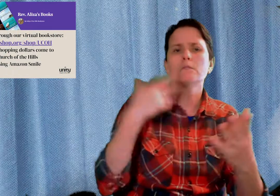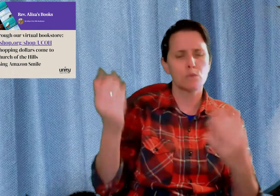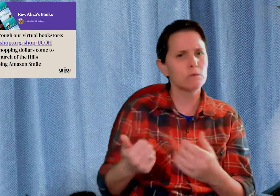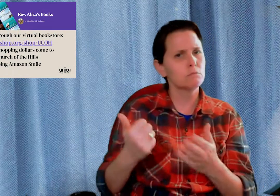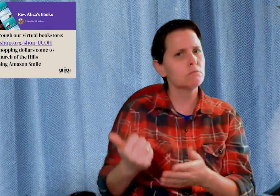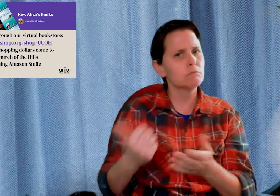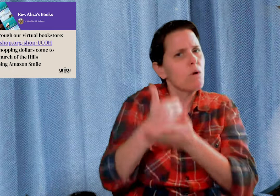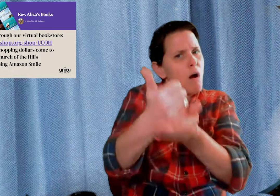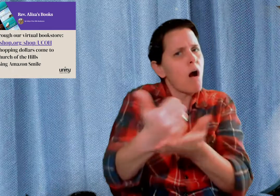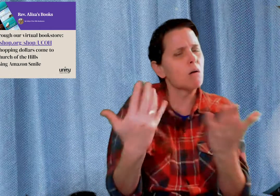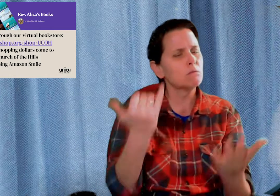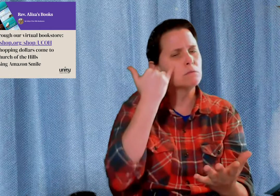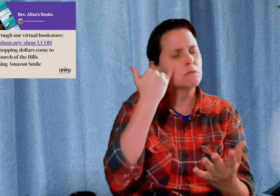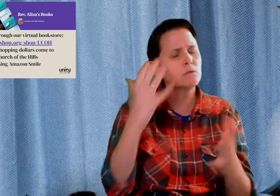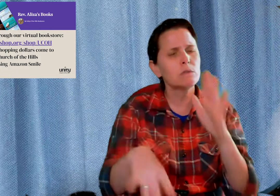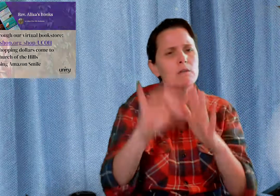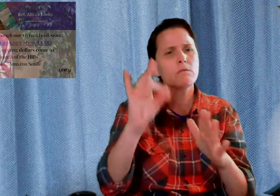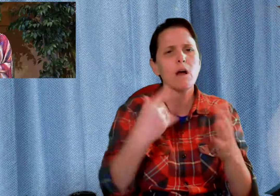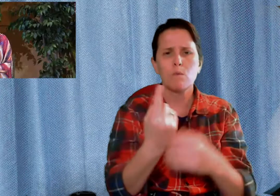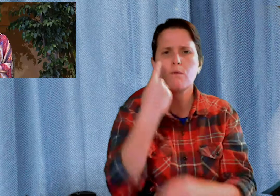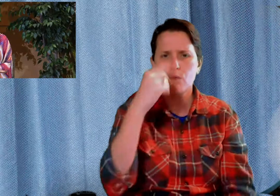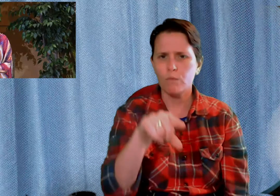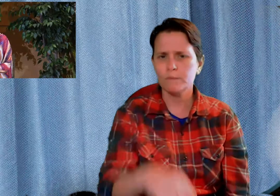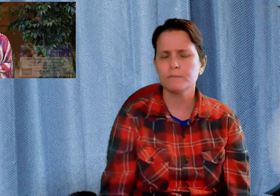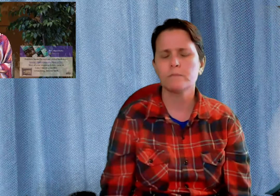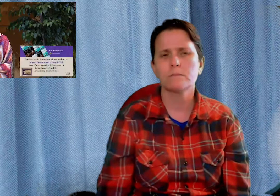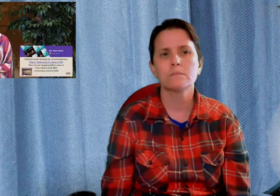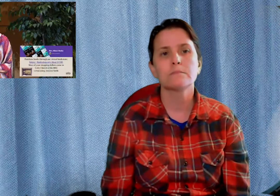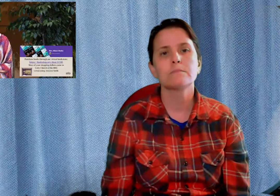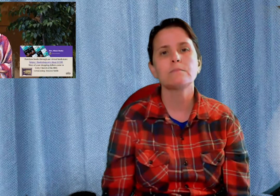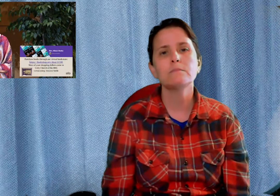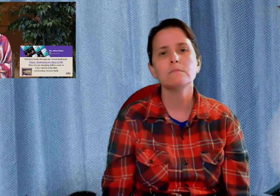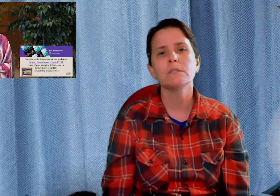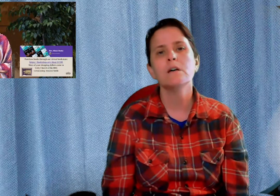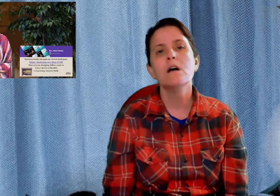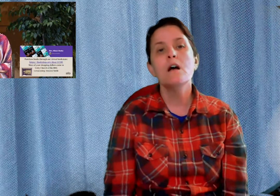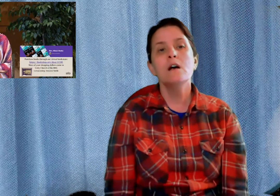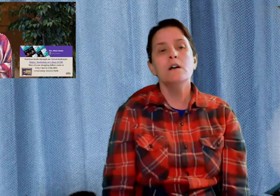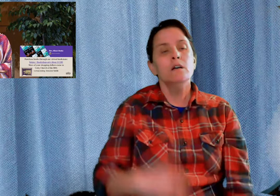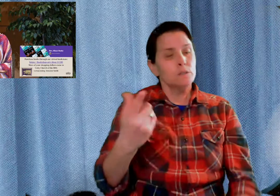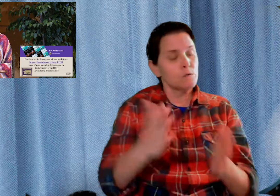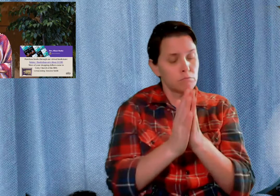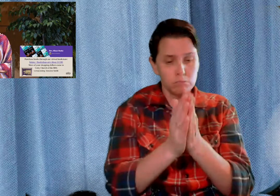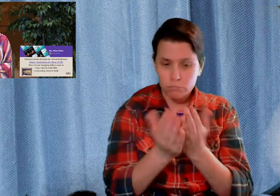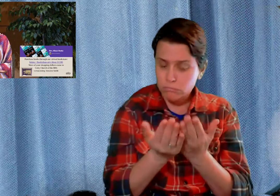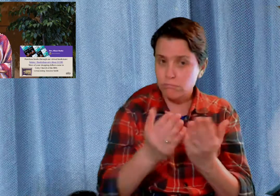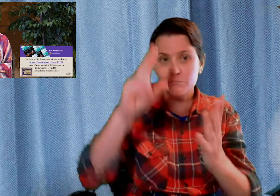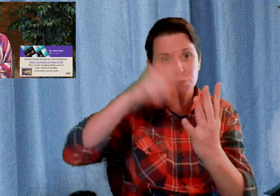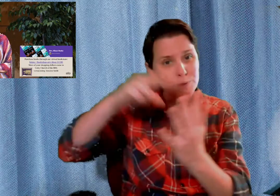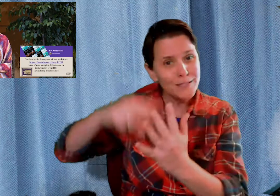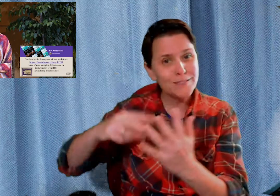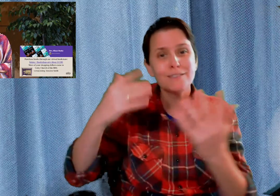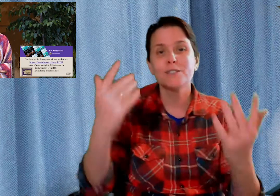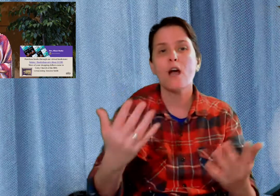book or any book that you're looking to read right now, we just want to remind you, one, our bookstore is open during regular